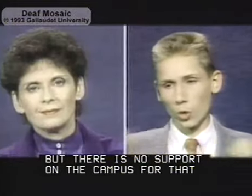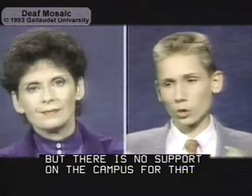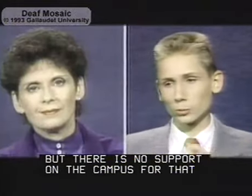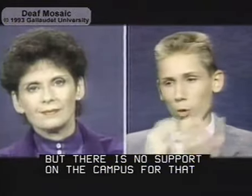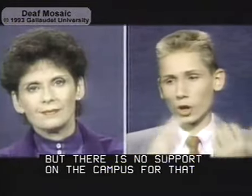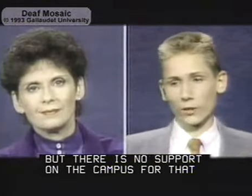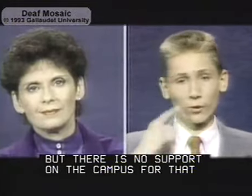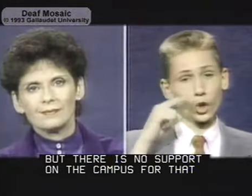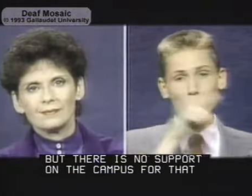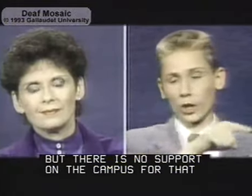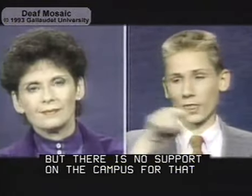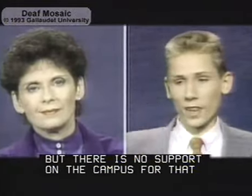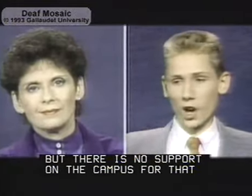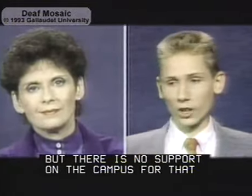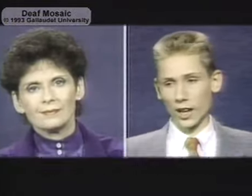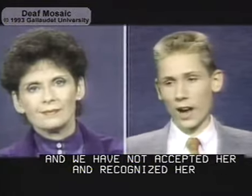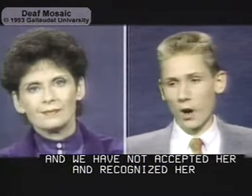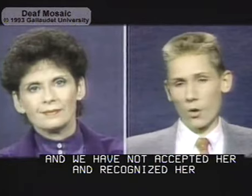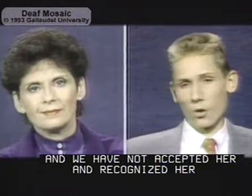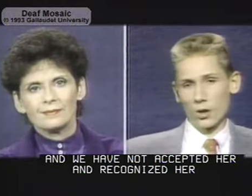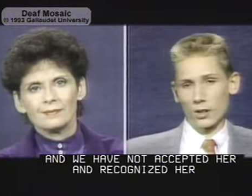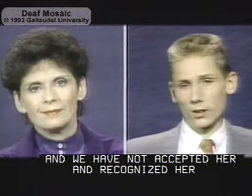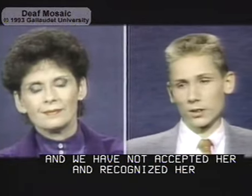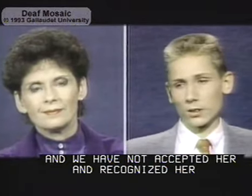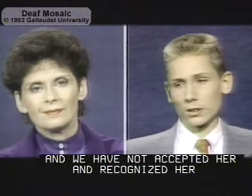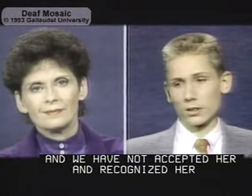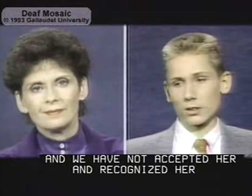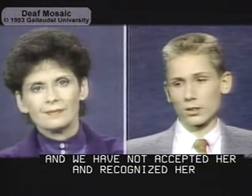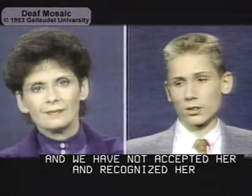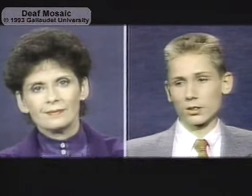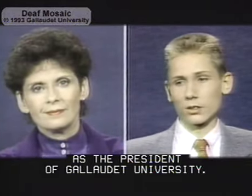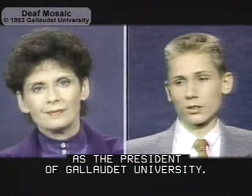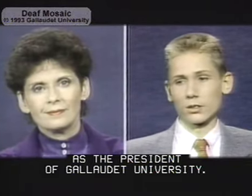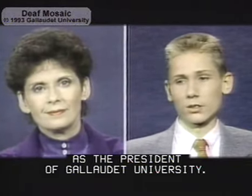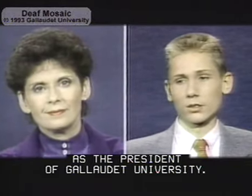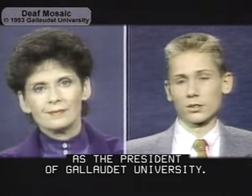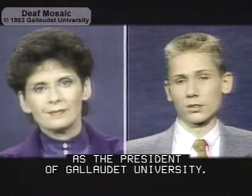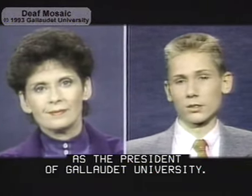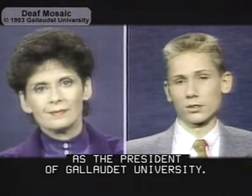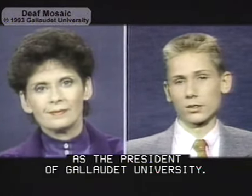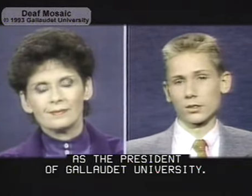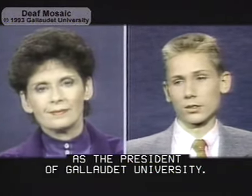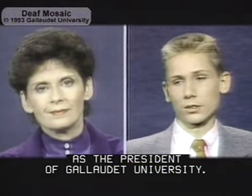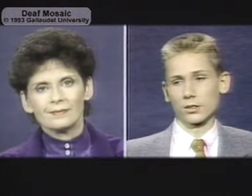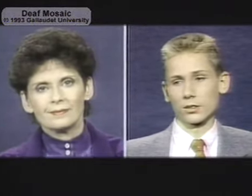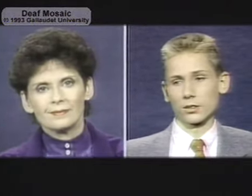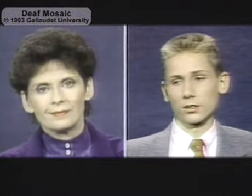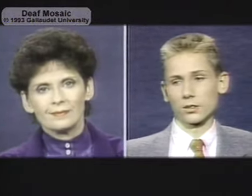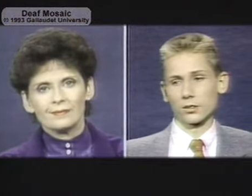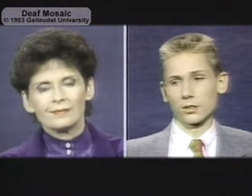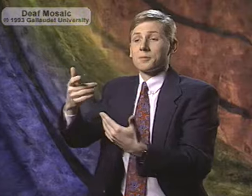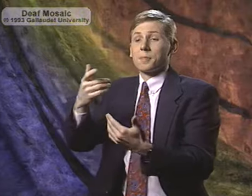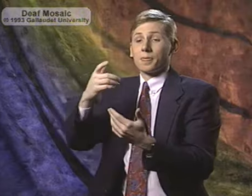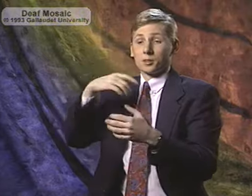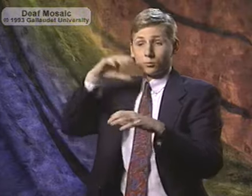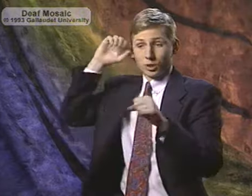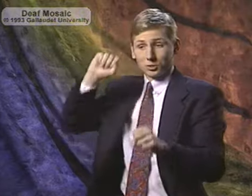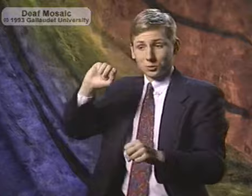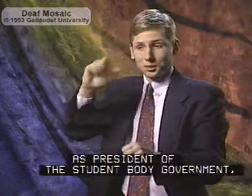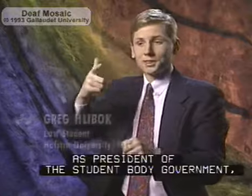is no support on the campus for that, and we have not accepted her and recognized her as the president of Gallaudet University. No, I understand, but... As president